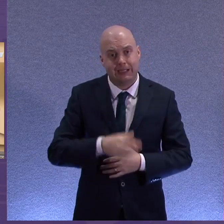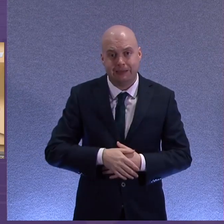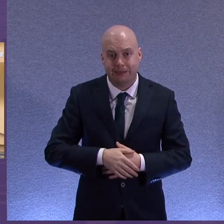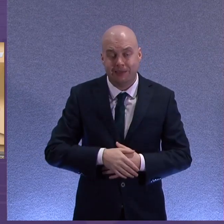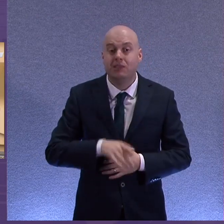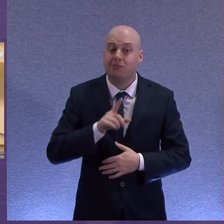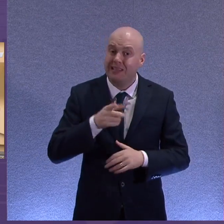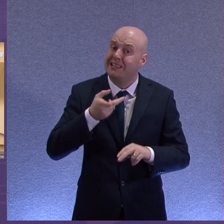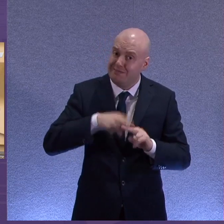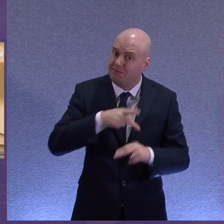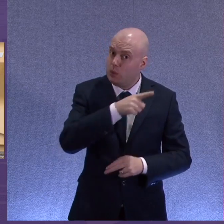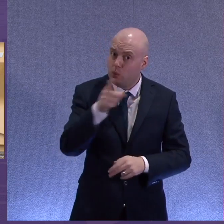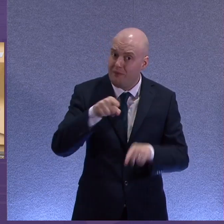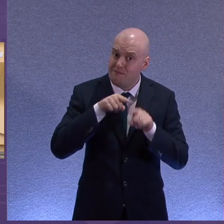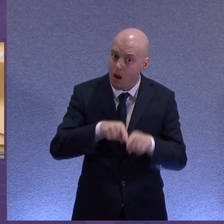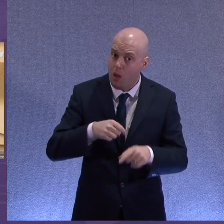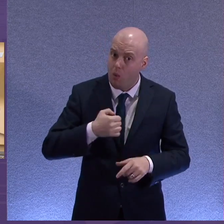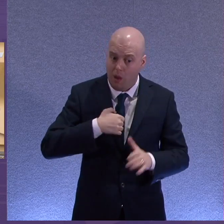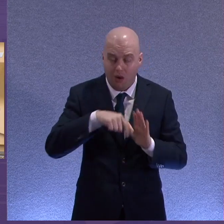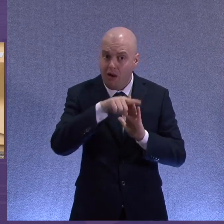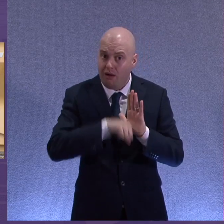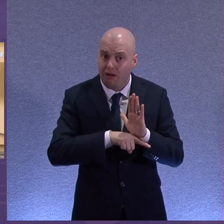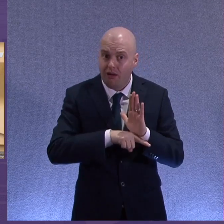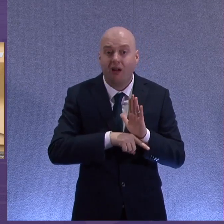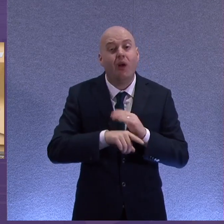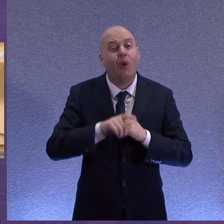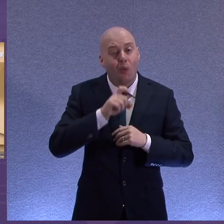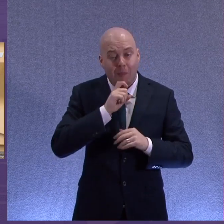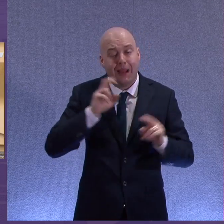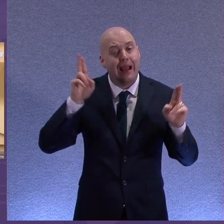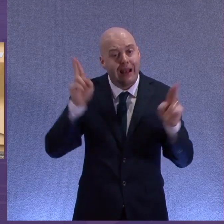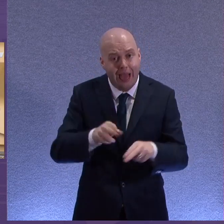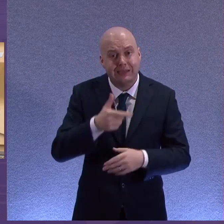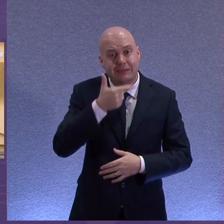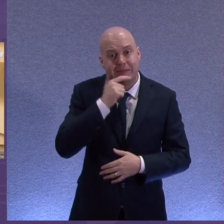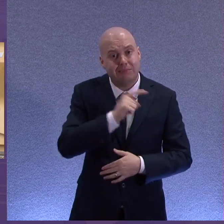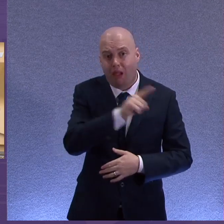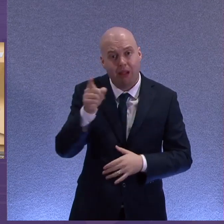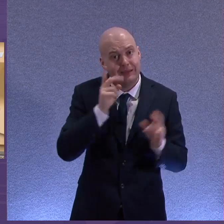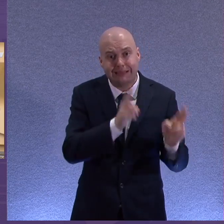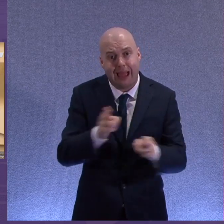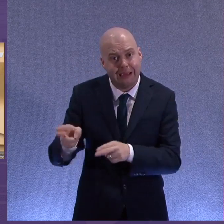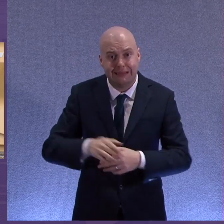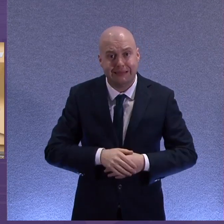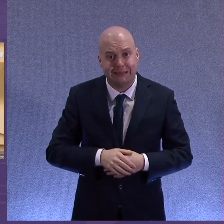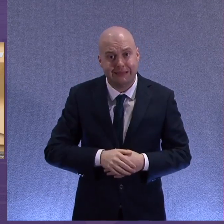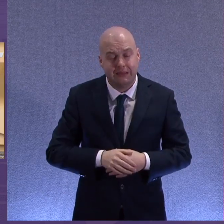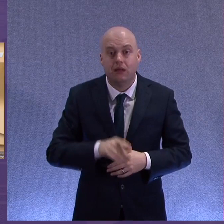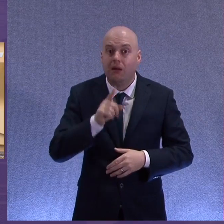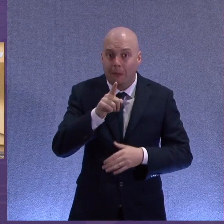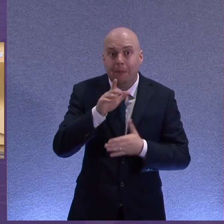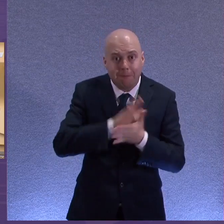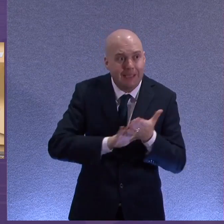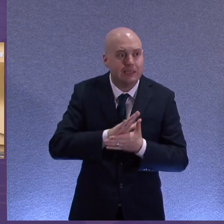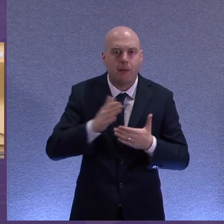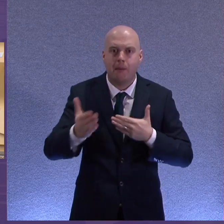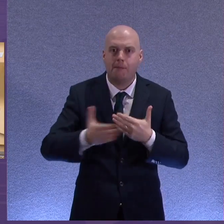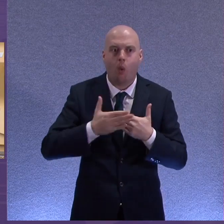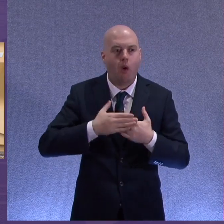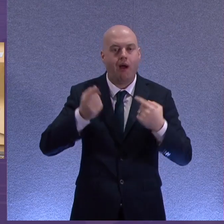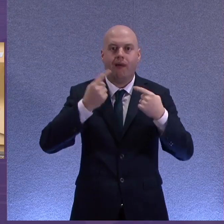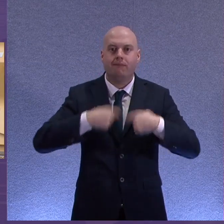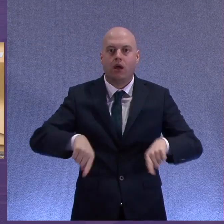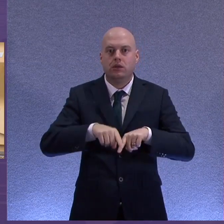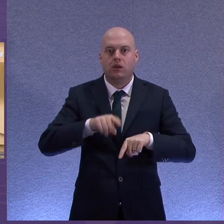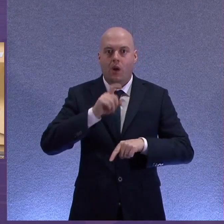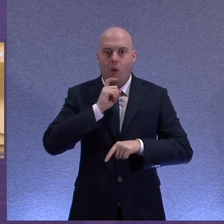this virus than would otherwise be the case. That means many more of us will come out the other side of all of this and perhaps more quickly than otherwise